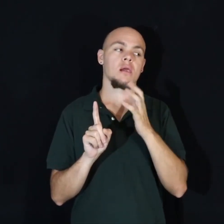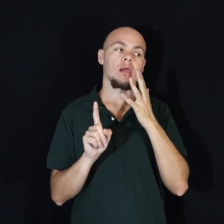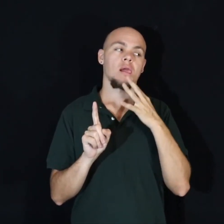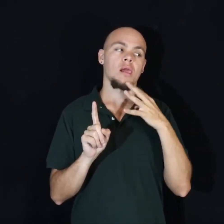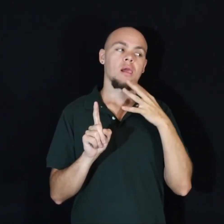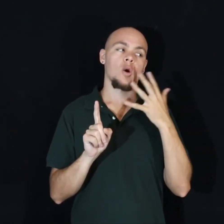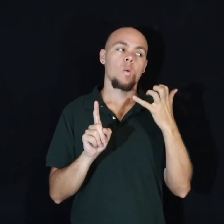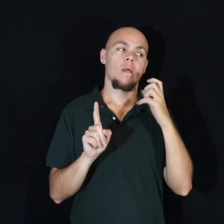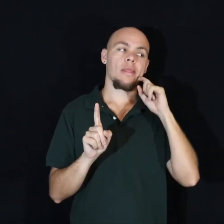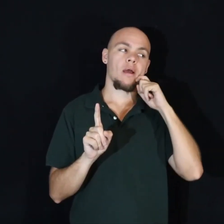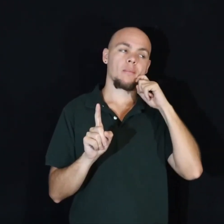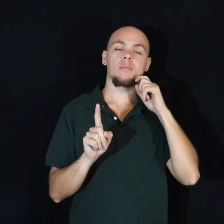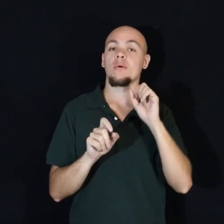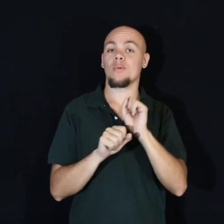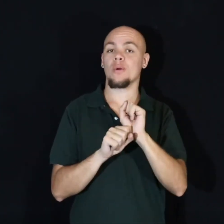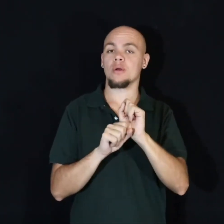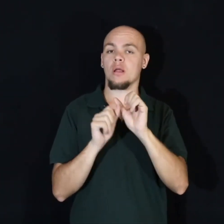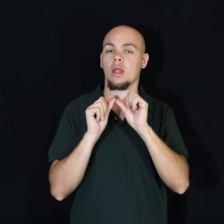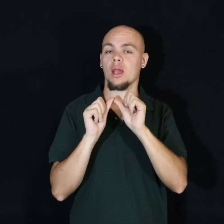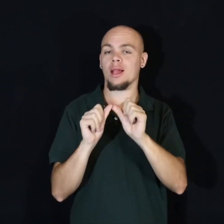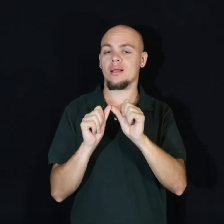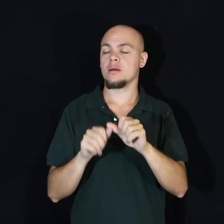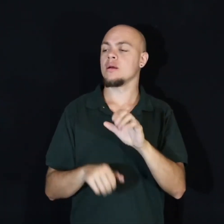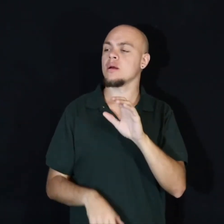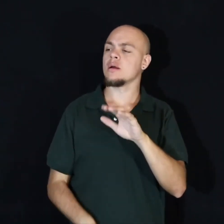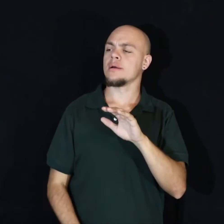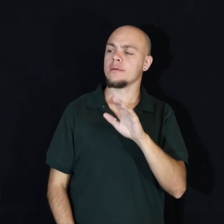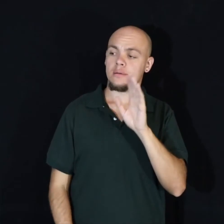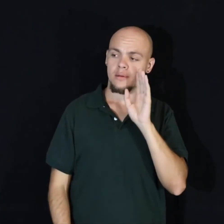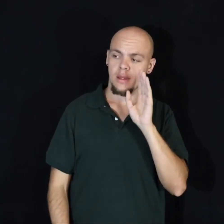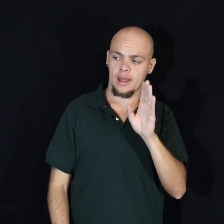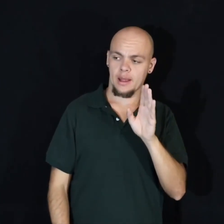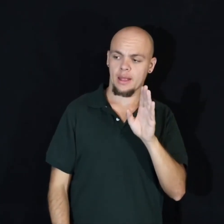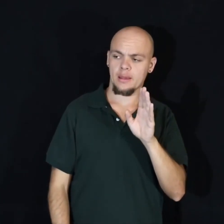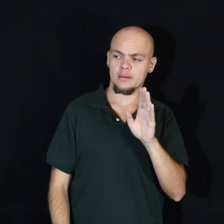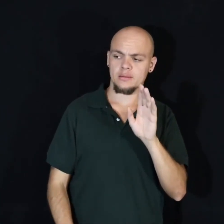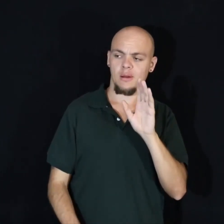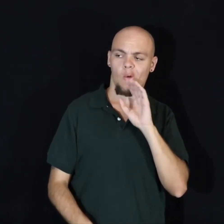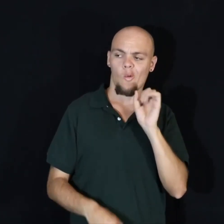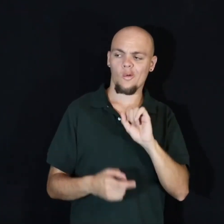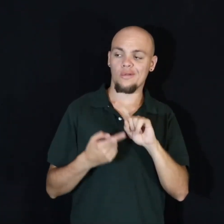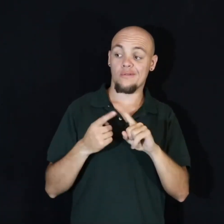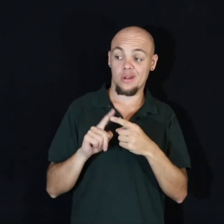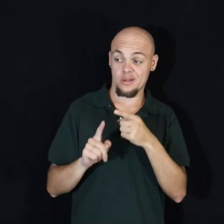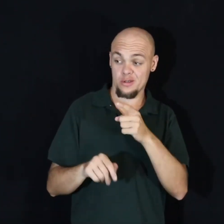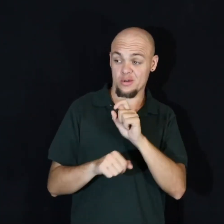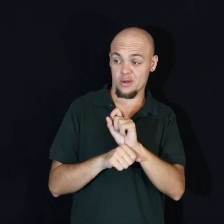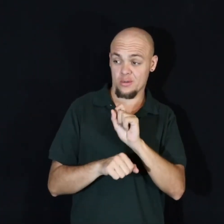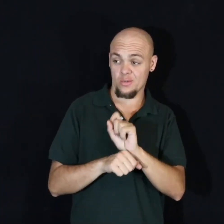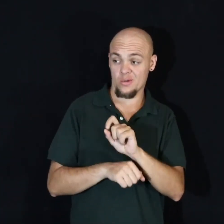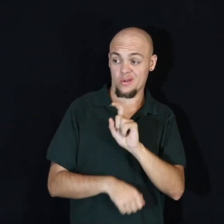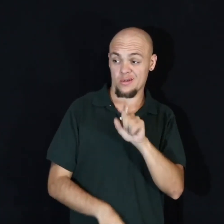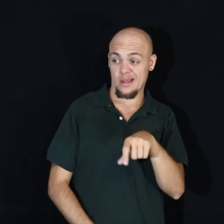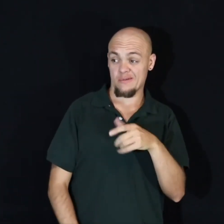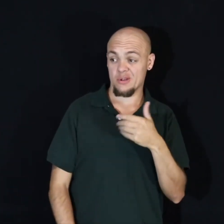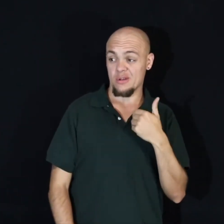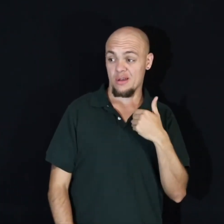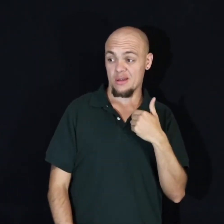work. Ben said, "Hello, old chap. You got to work, hey?" Tom wheeled